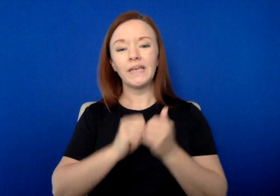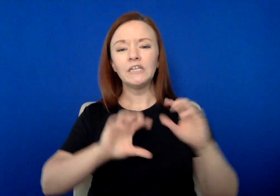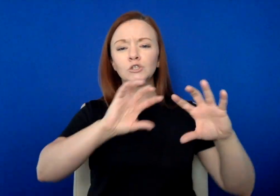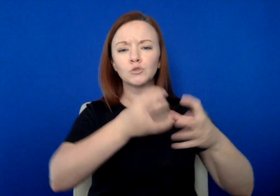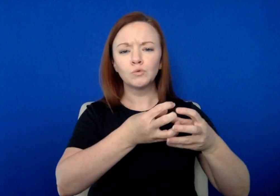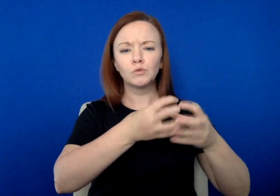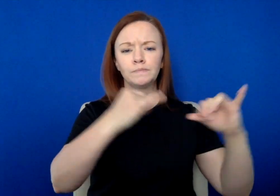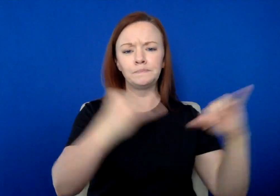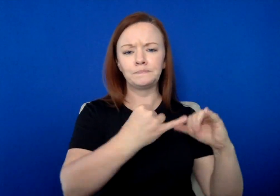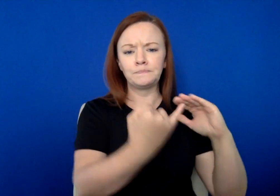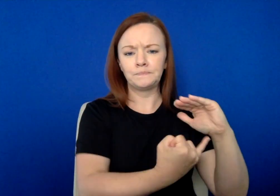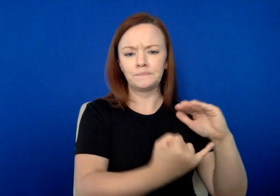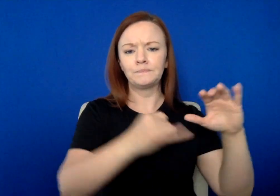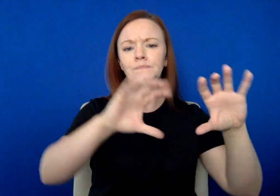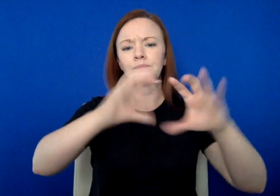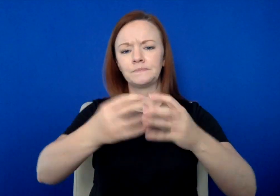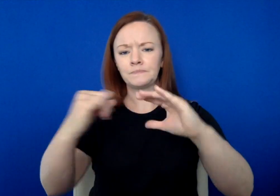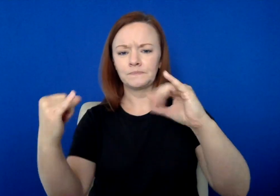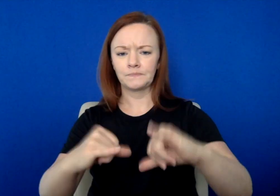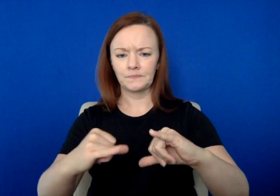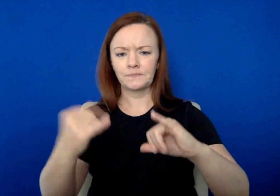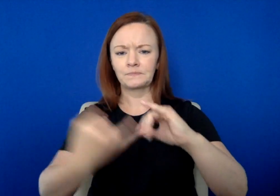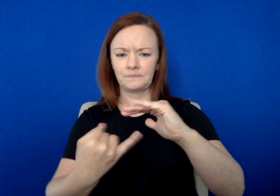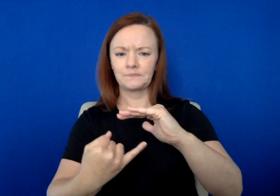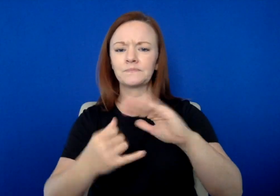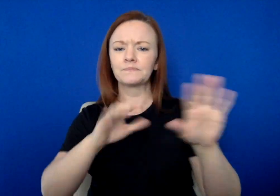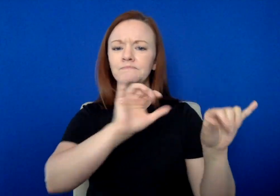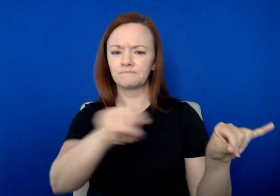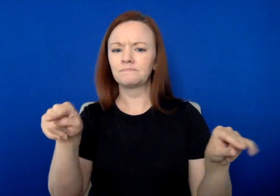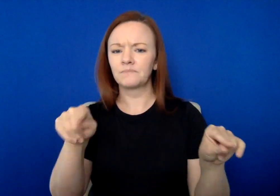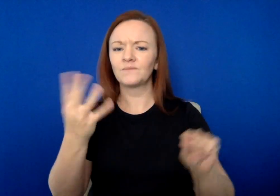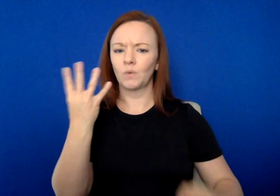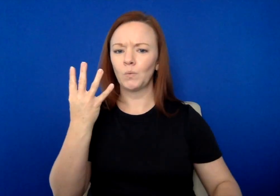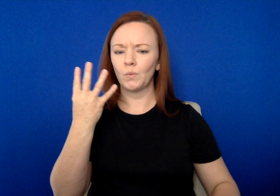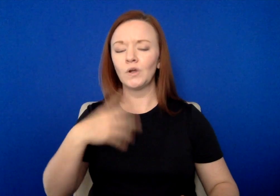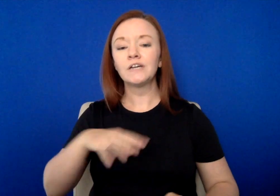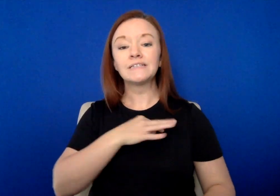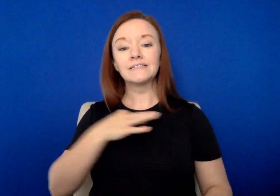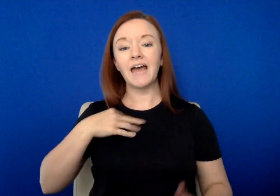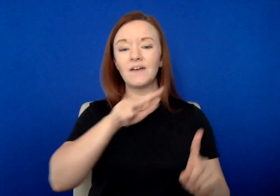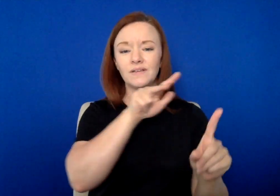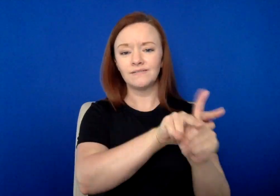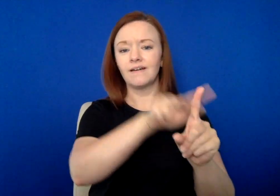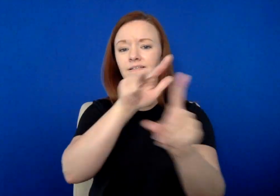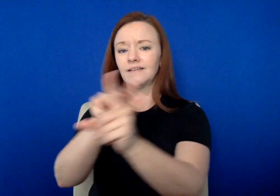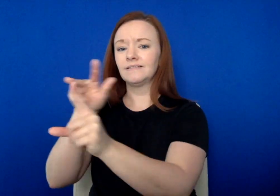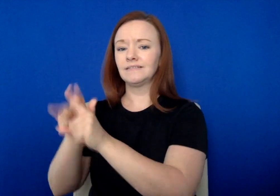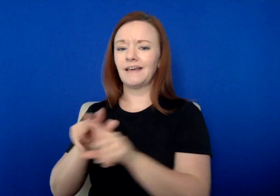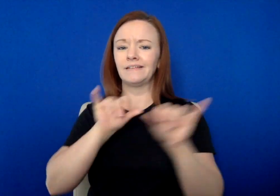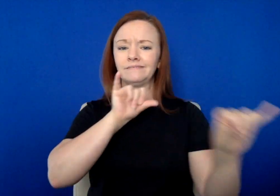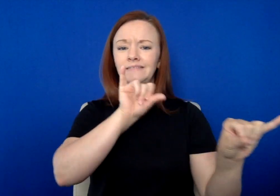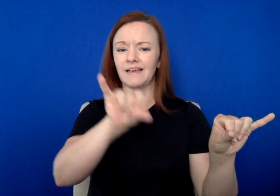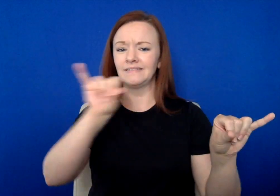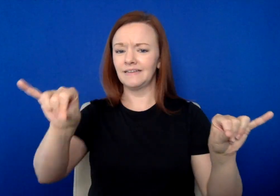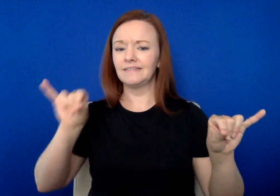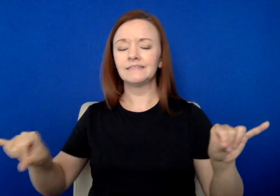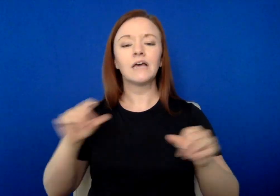groups. So we'll use 4 dorms, and they'll just stay within their dorm. Staff will just be assigned to that dorm to work so that we keep it as safe as